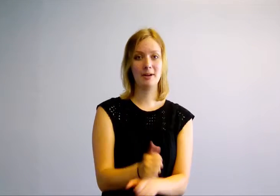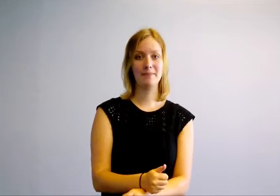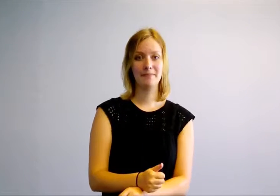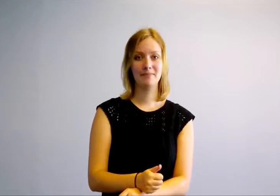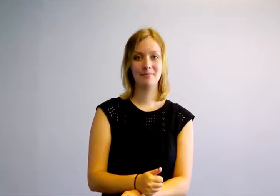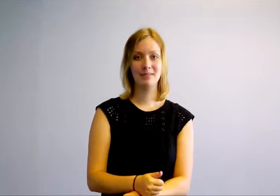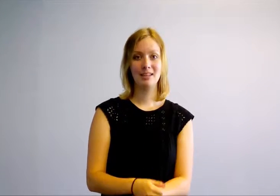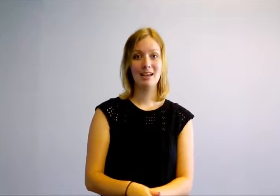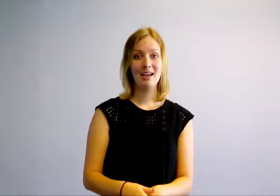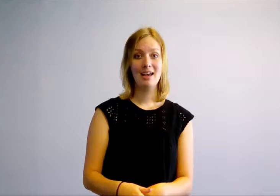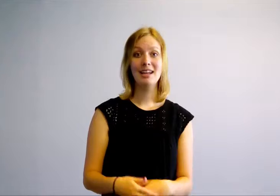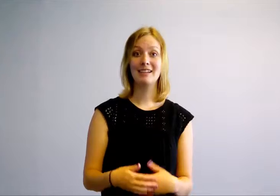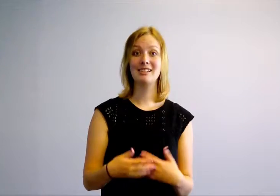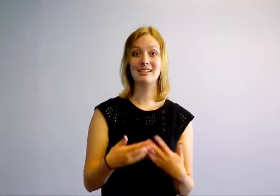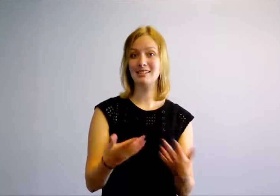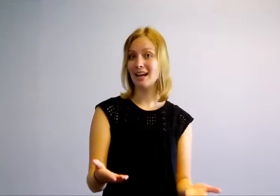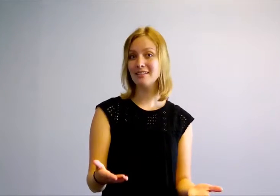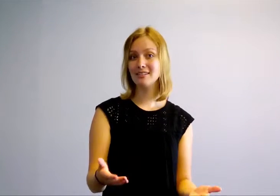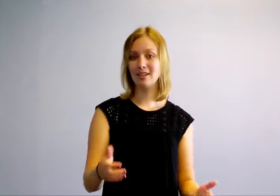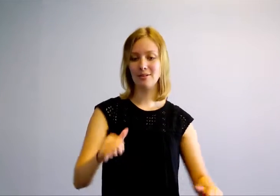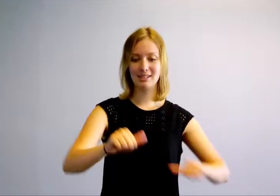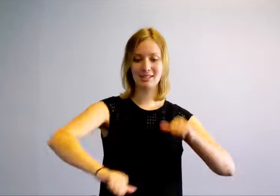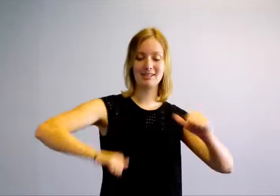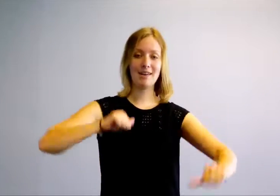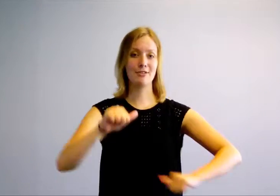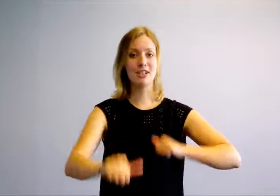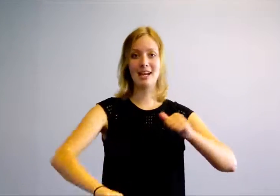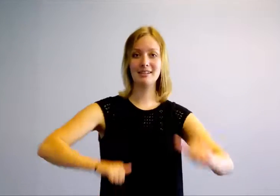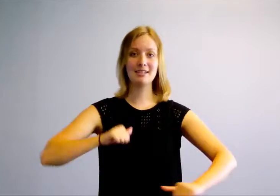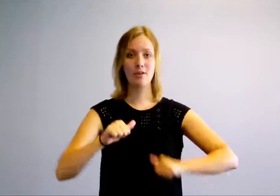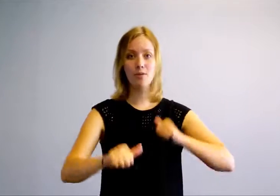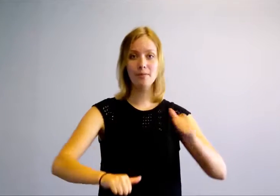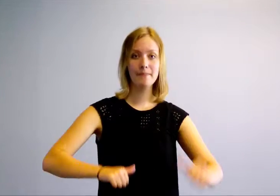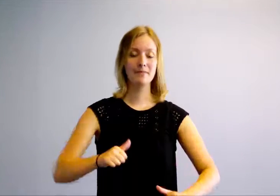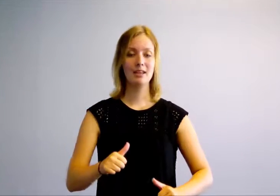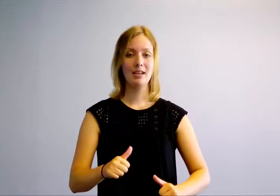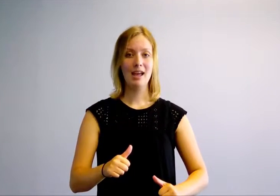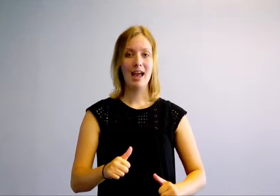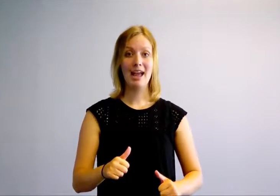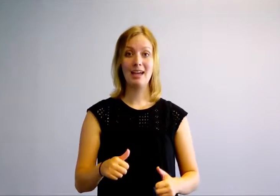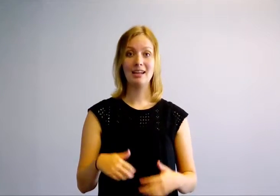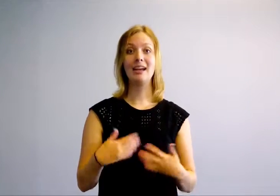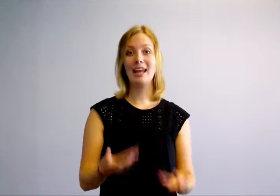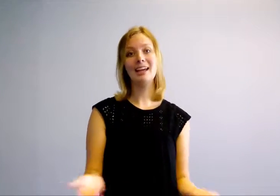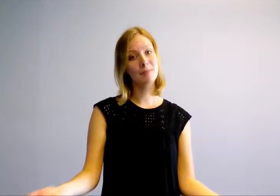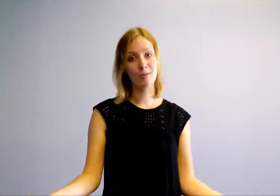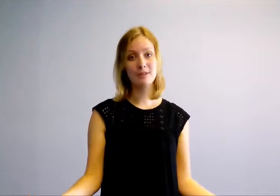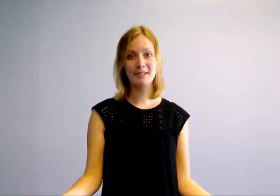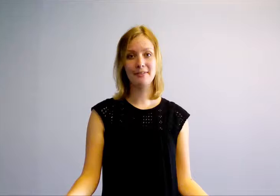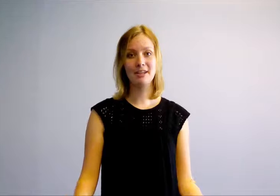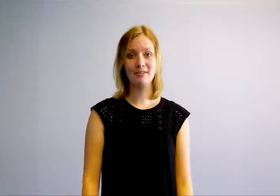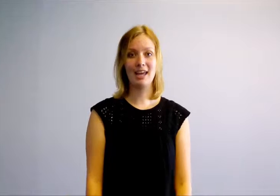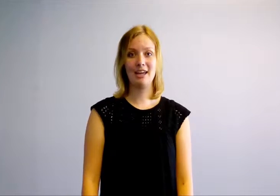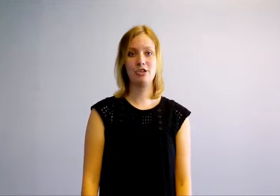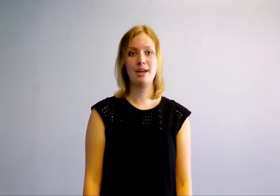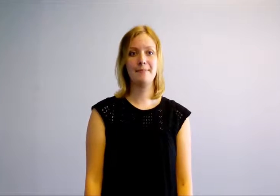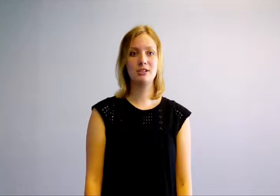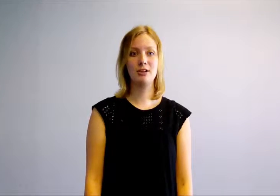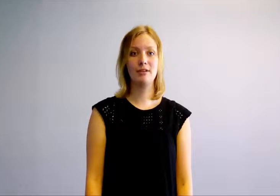algebra. Next is science, so this is the sign for science as a whole. And again, I can be more specific using hand shapes. So